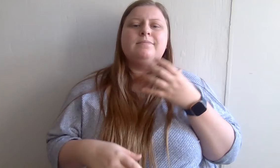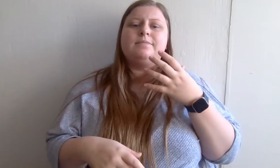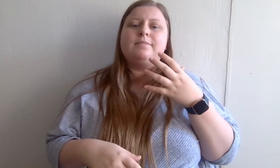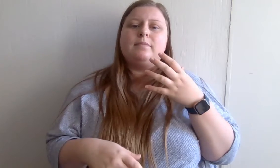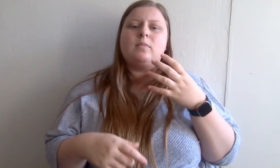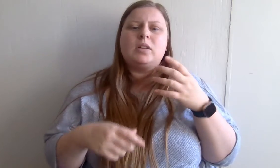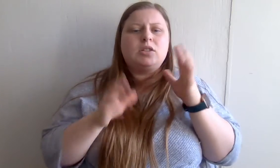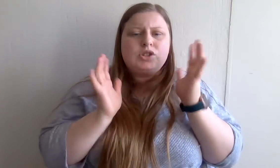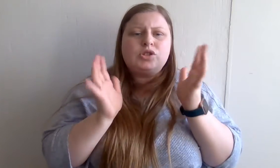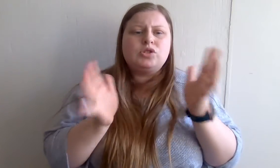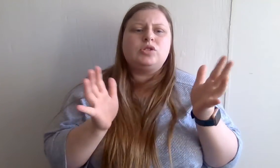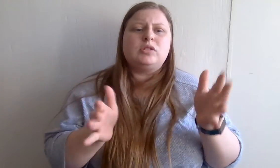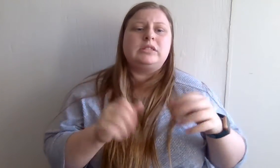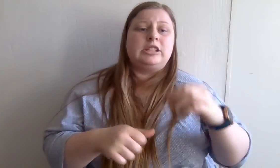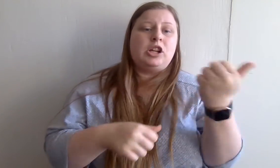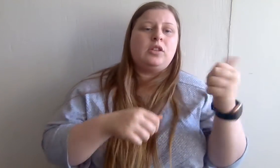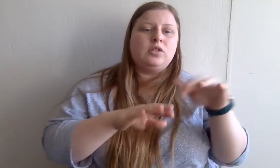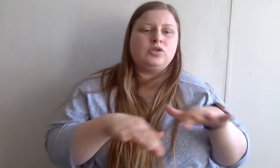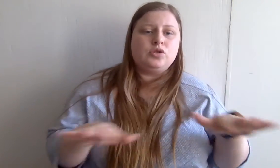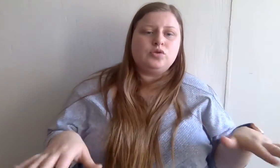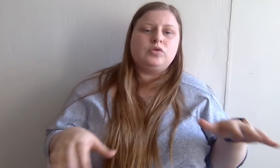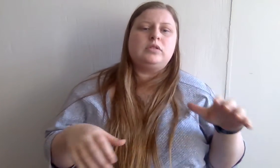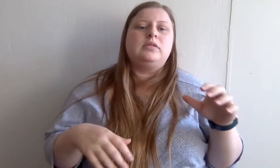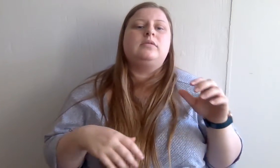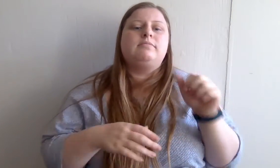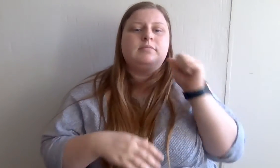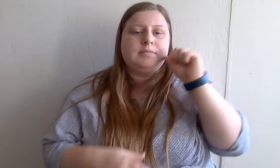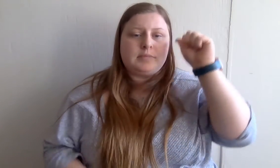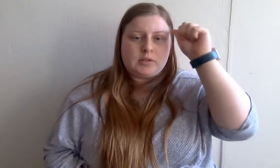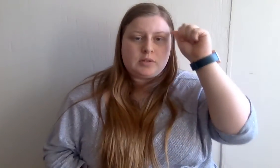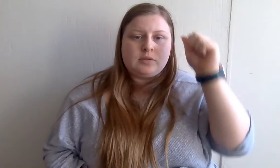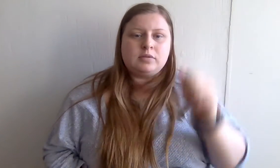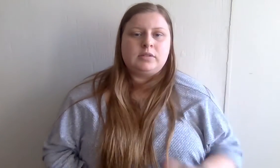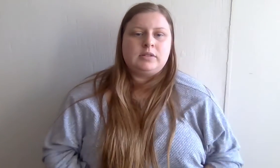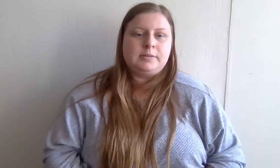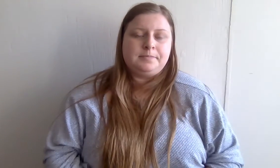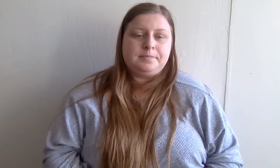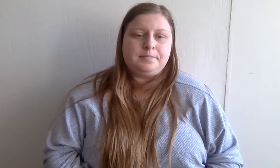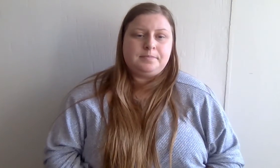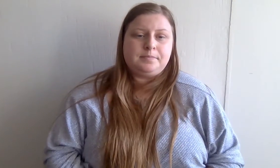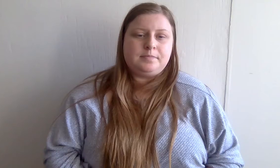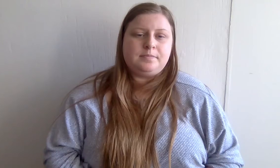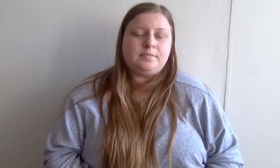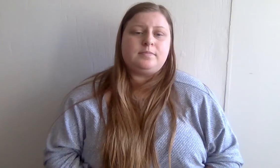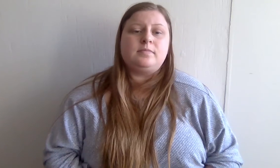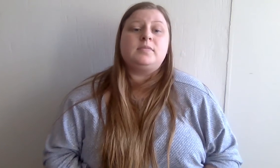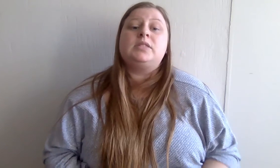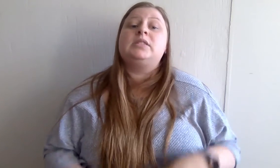They refer to themselves as me and chat with other children and adults.